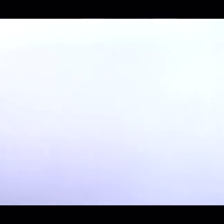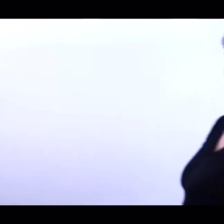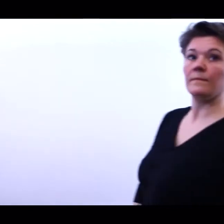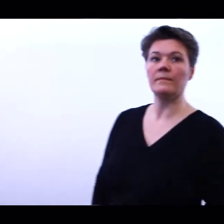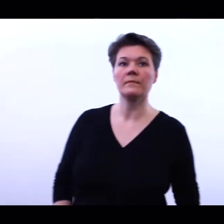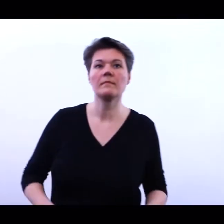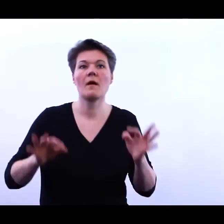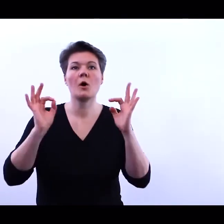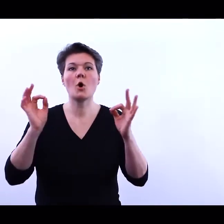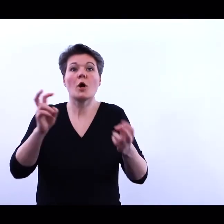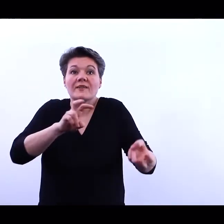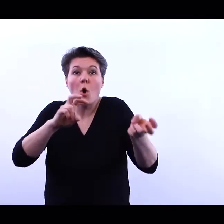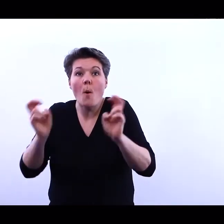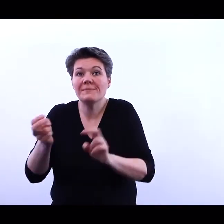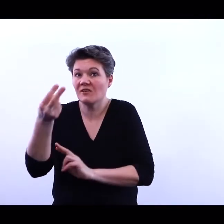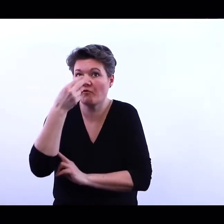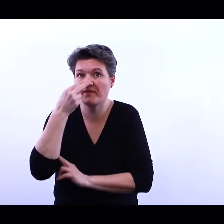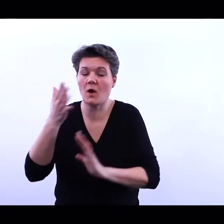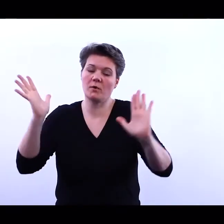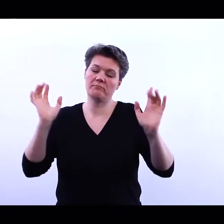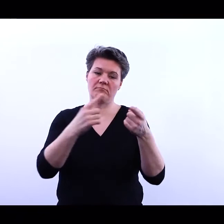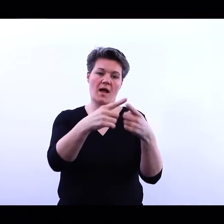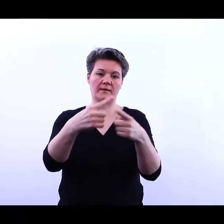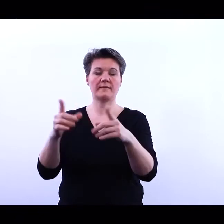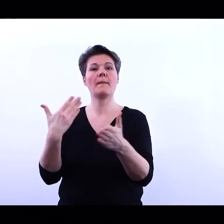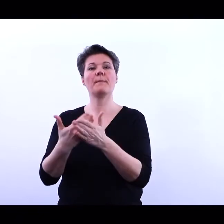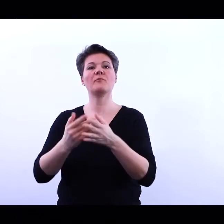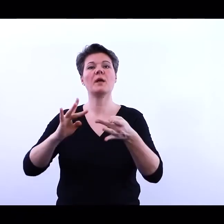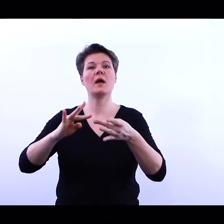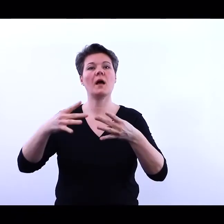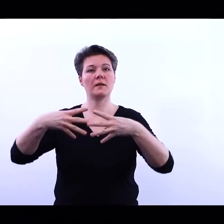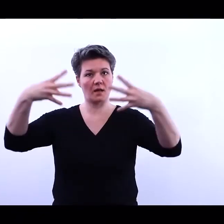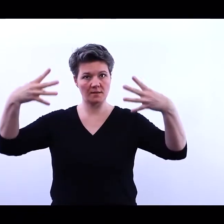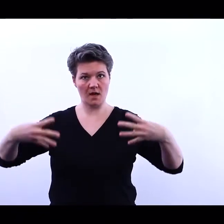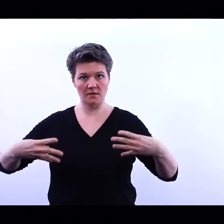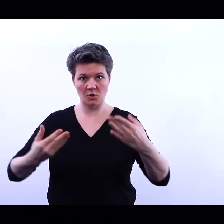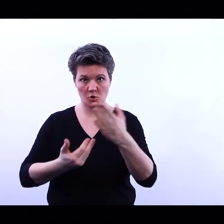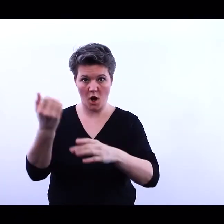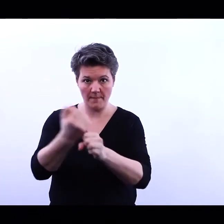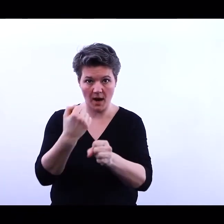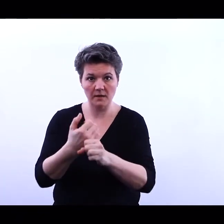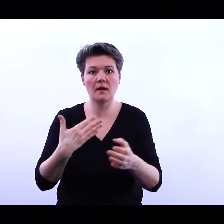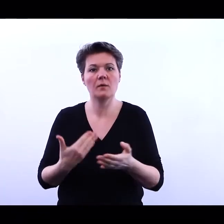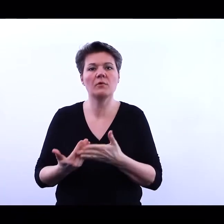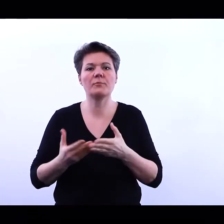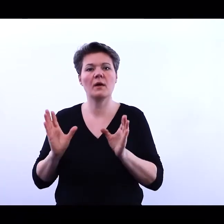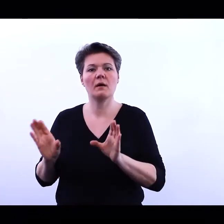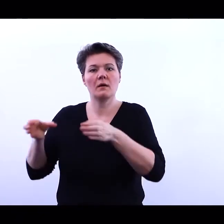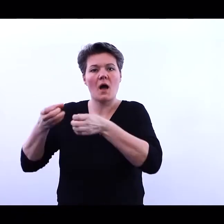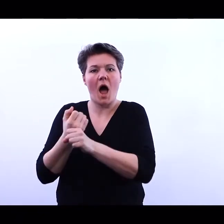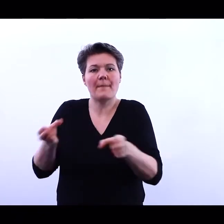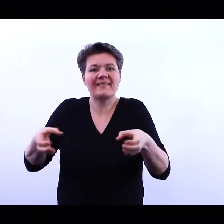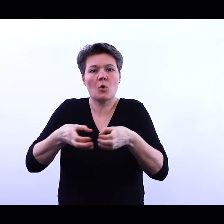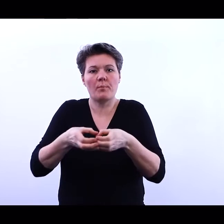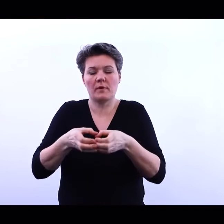project. Using the example of redesigning your website, I recommend creating a committee of community members who have